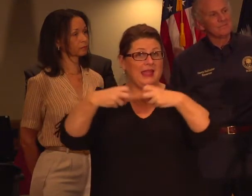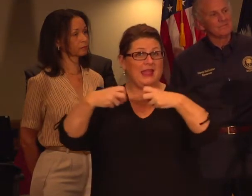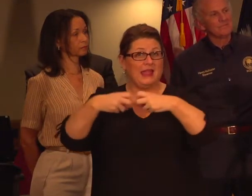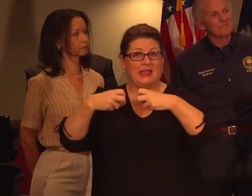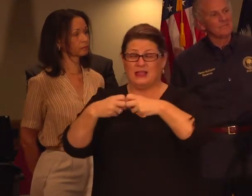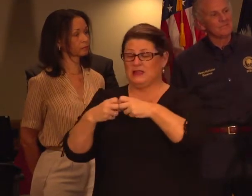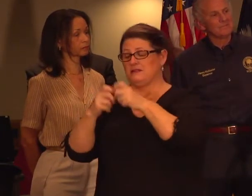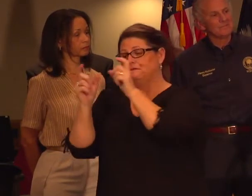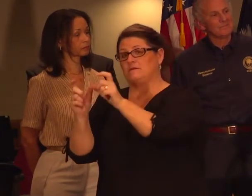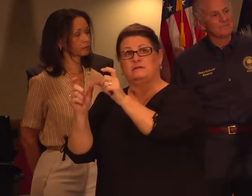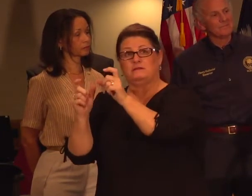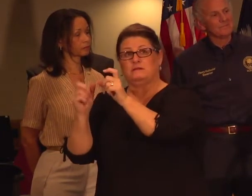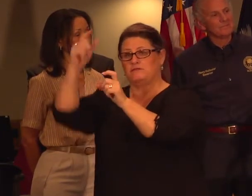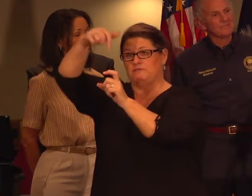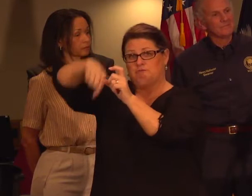from the end of the fabric.